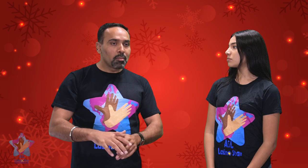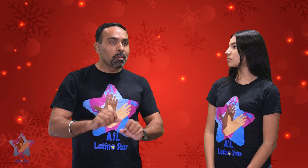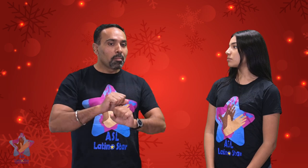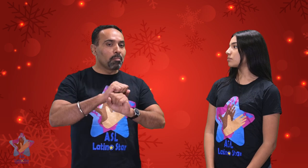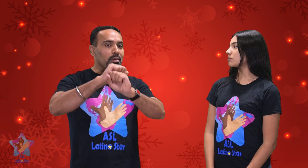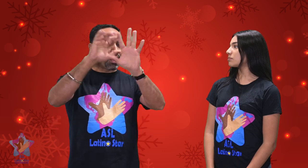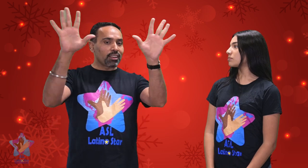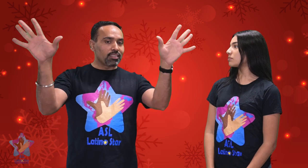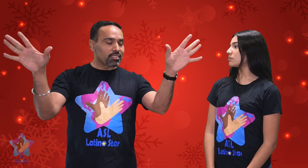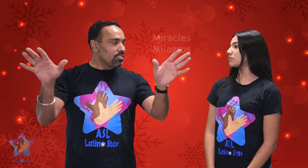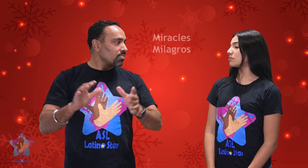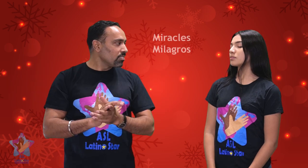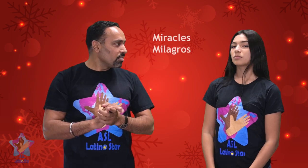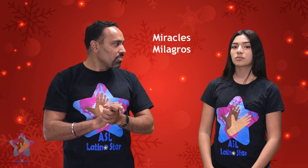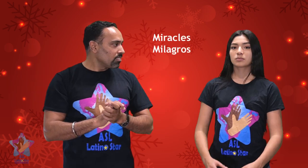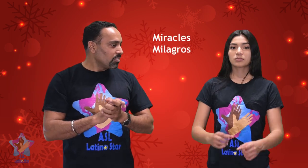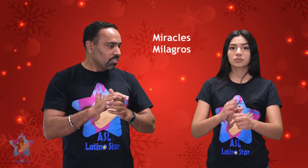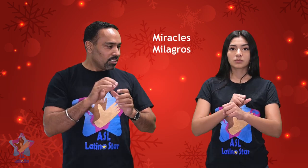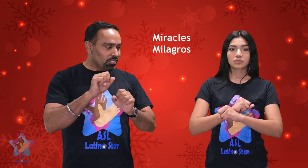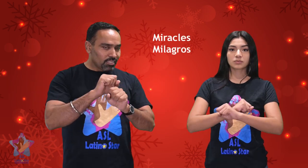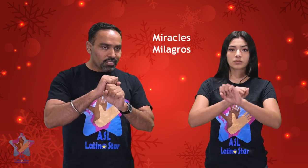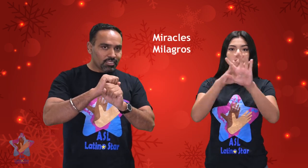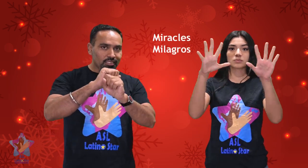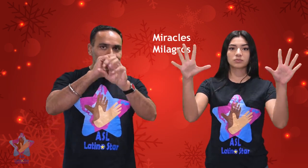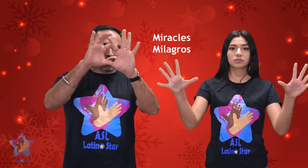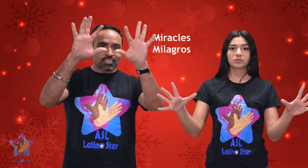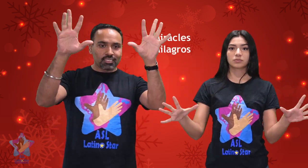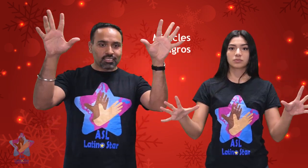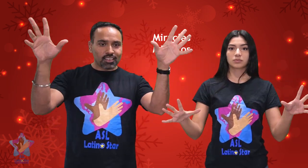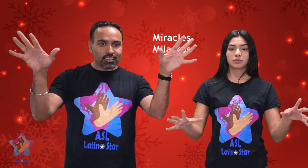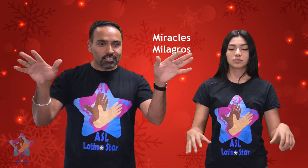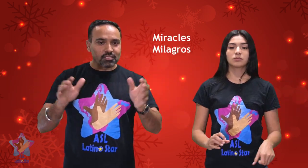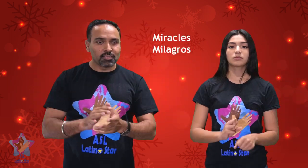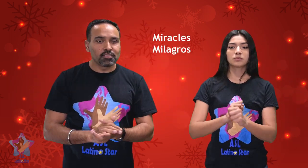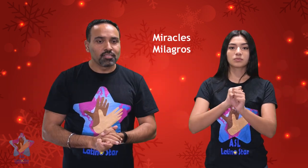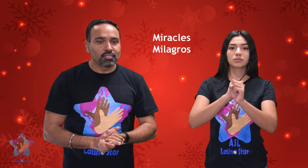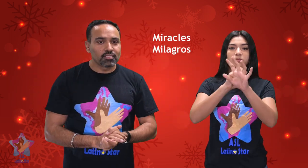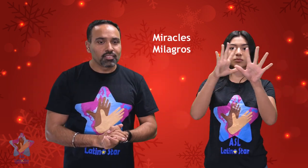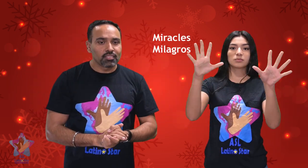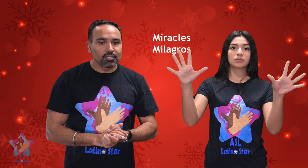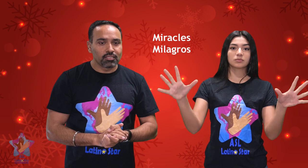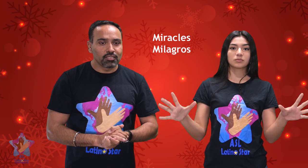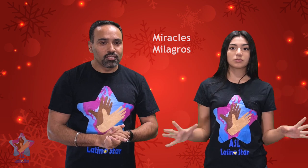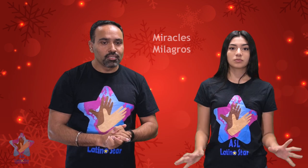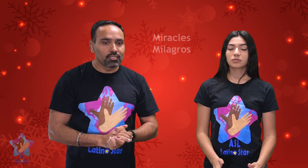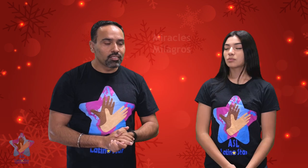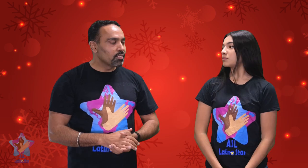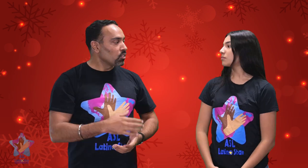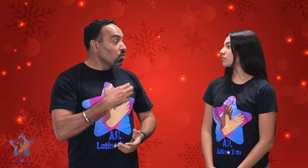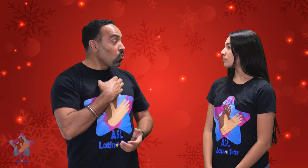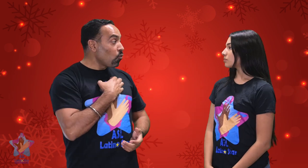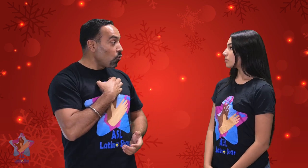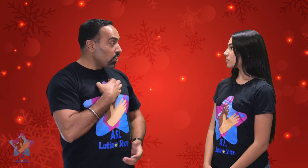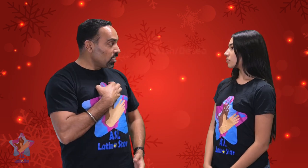Miracles. Milagro. Yeah. Milagro. Wish.